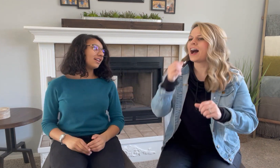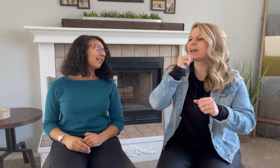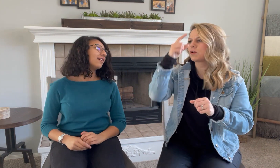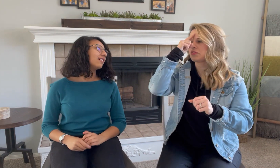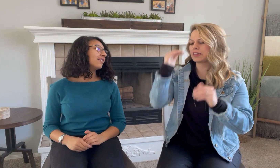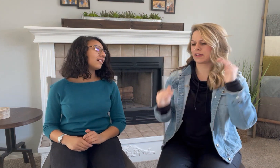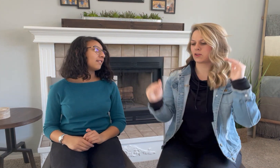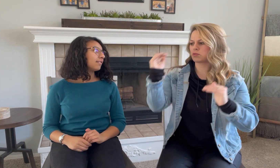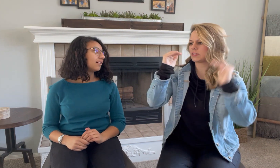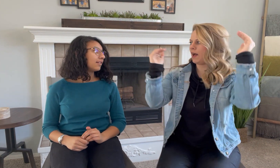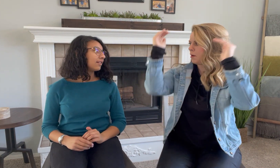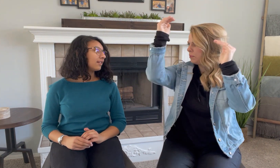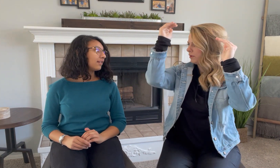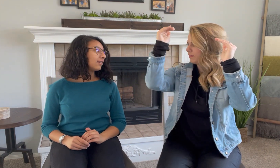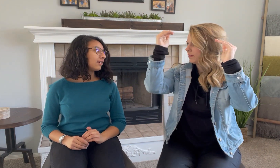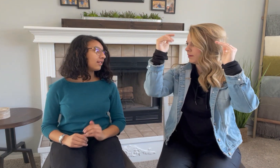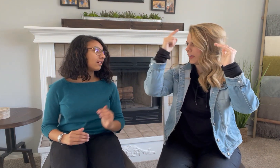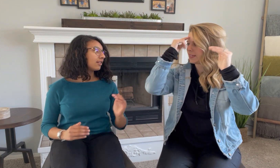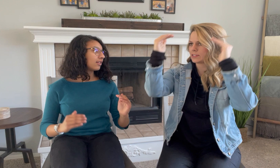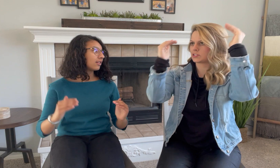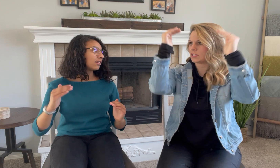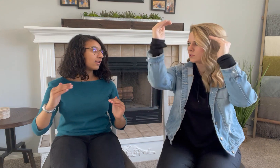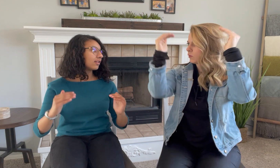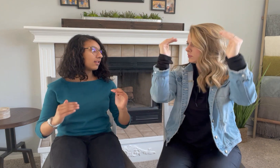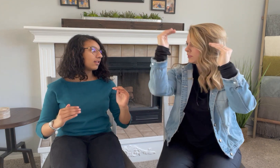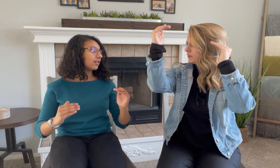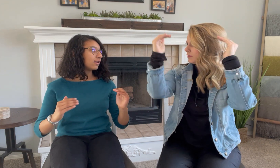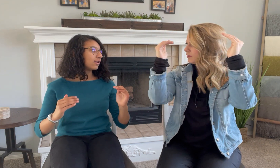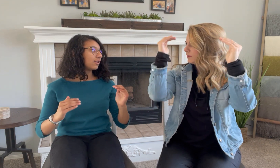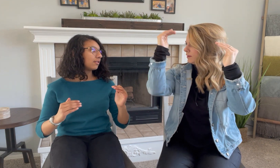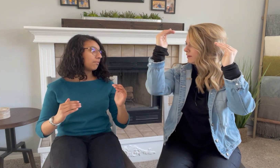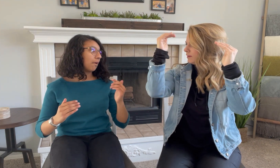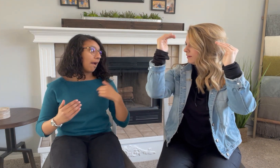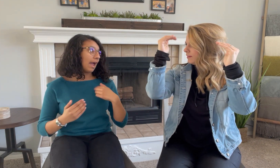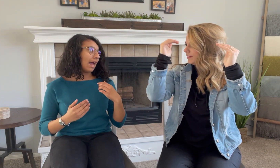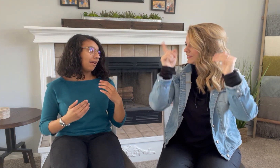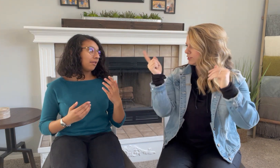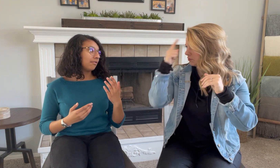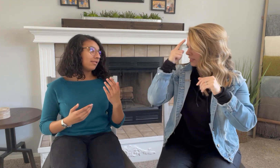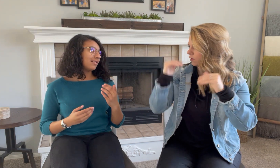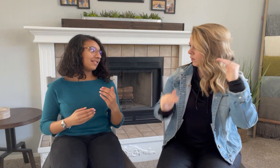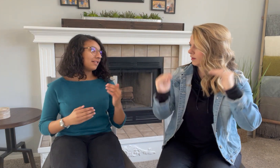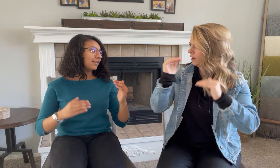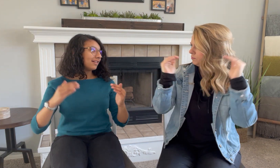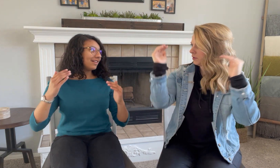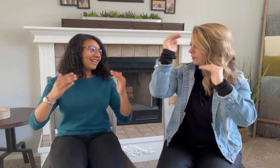I don't think it goes up. I think it's just adult. Did you think it went up?